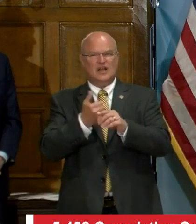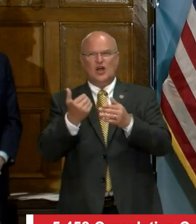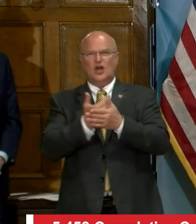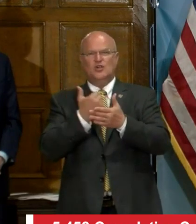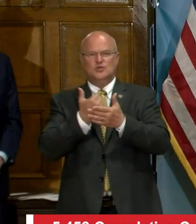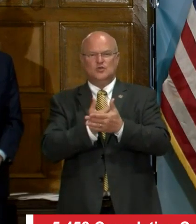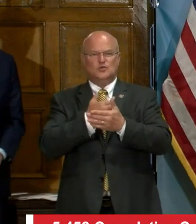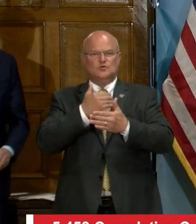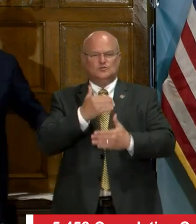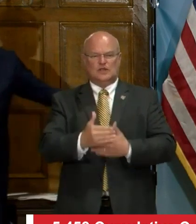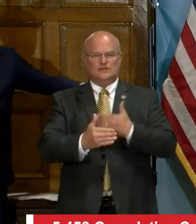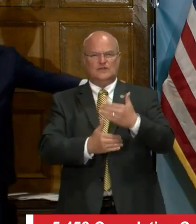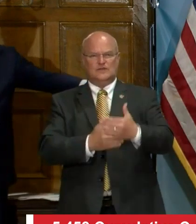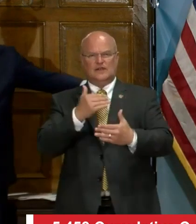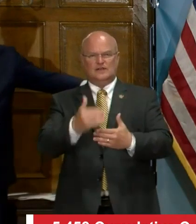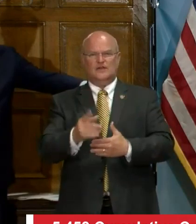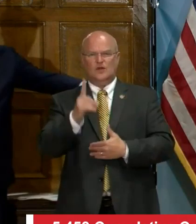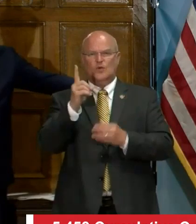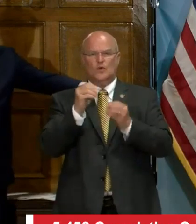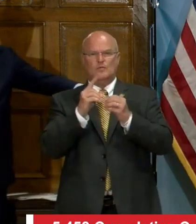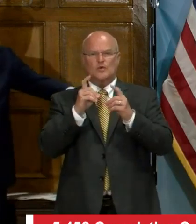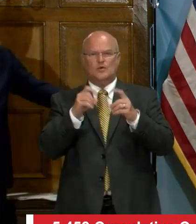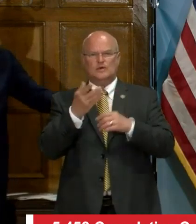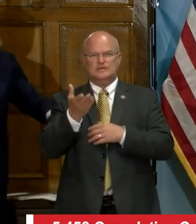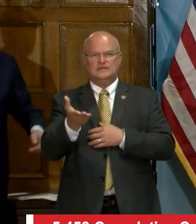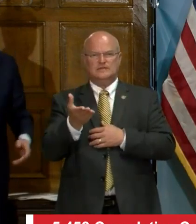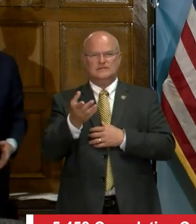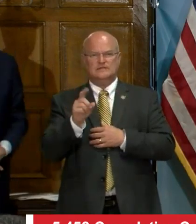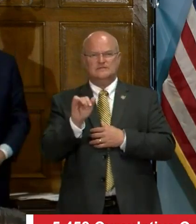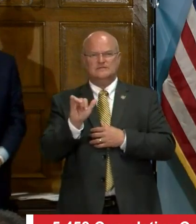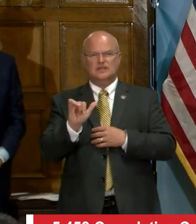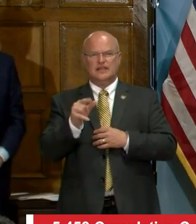new stride. One more question here.